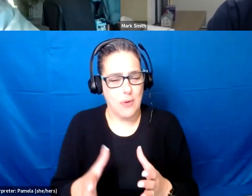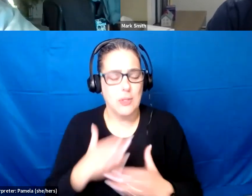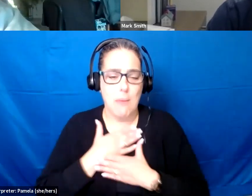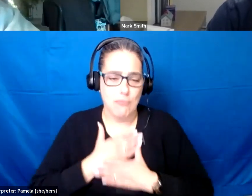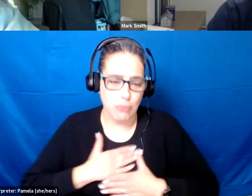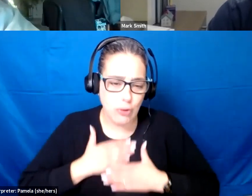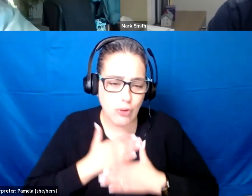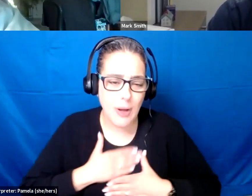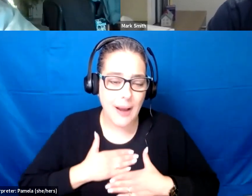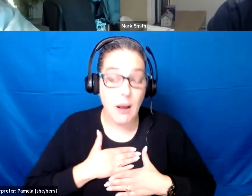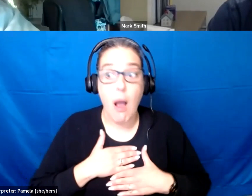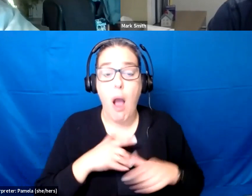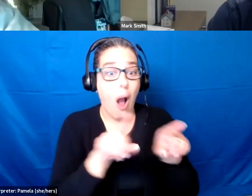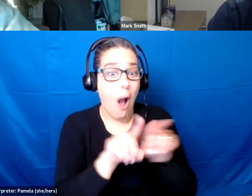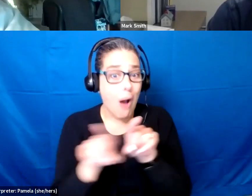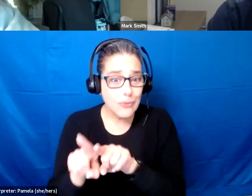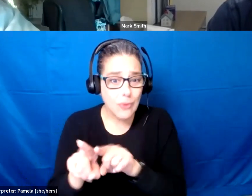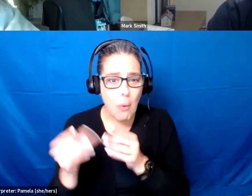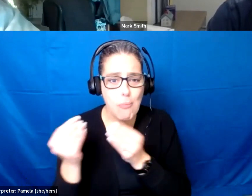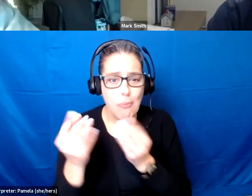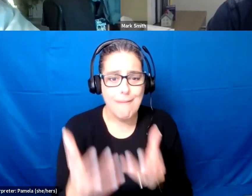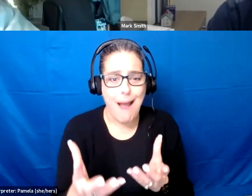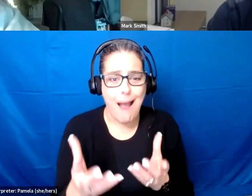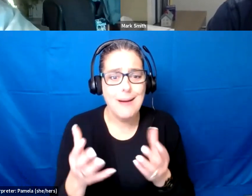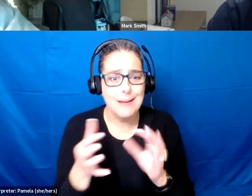the captioner too.